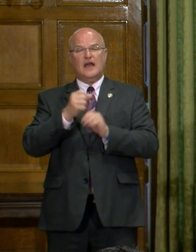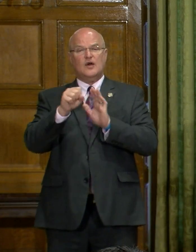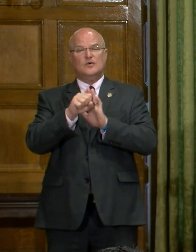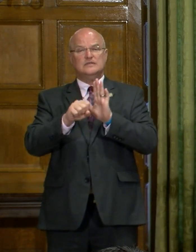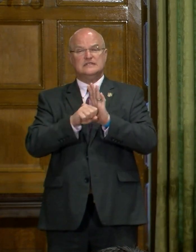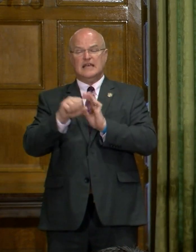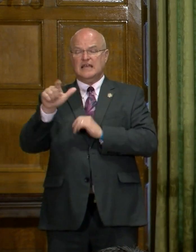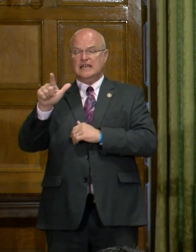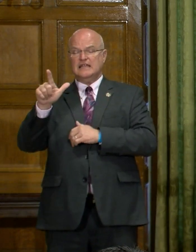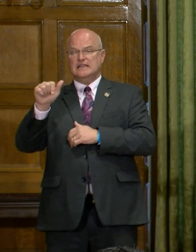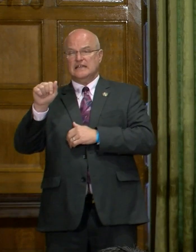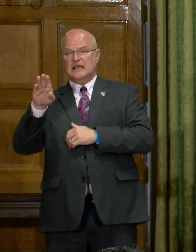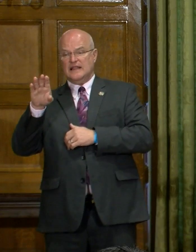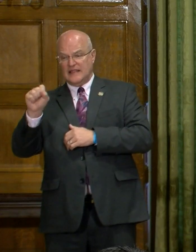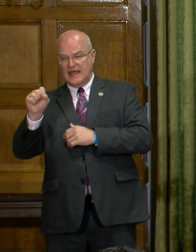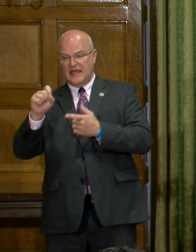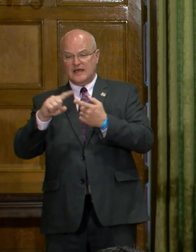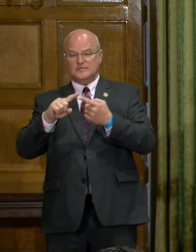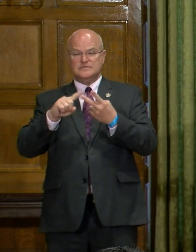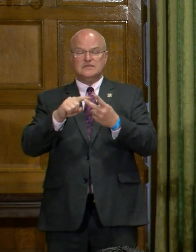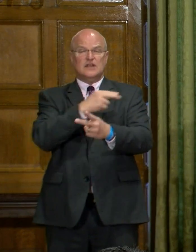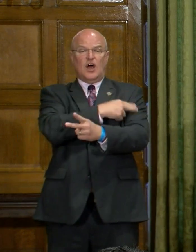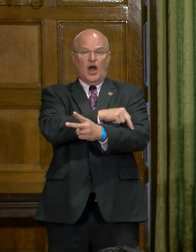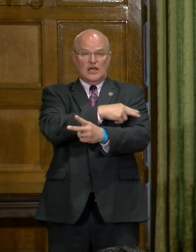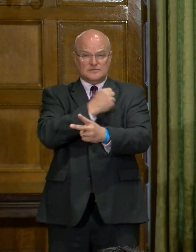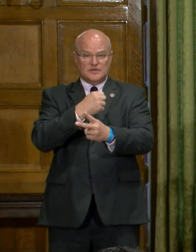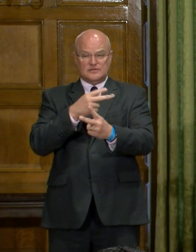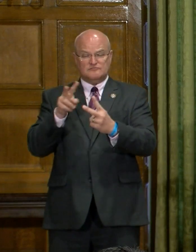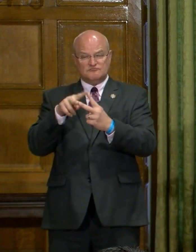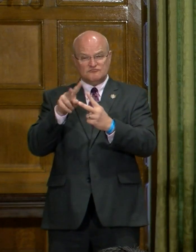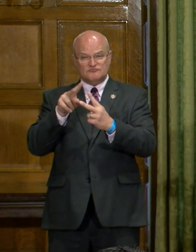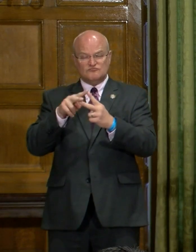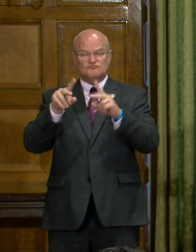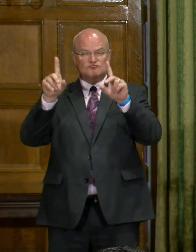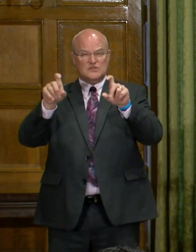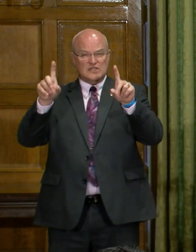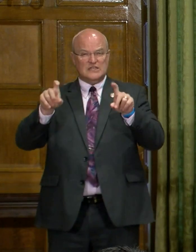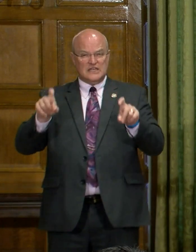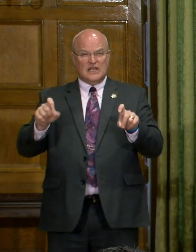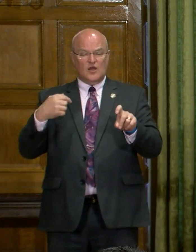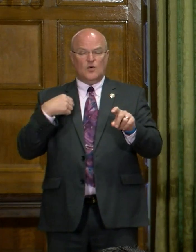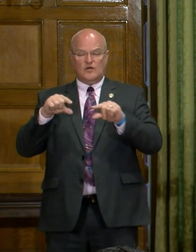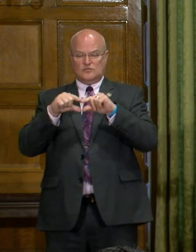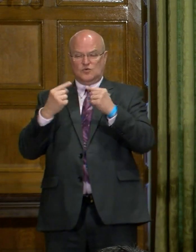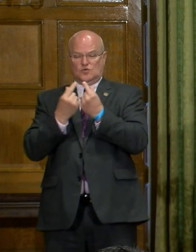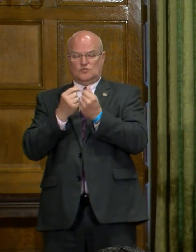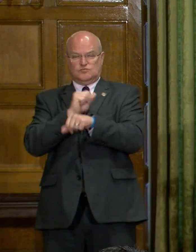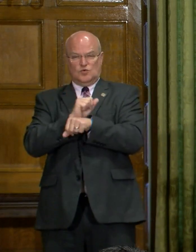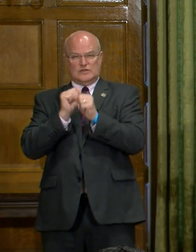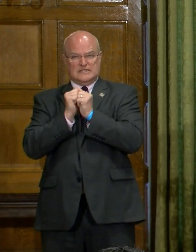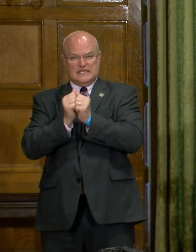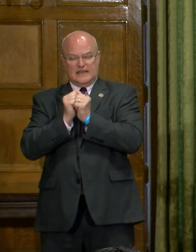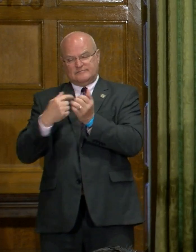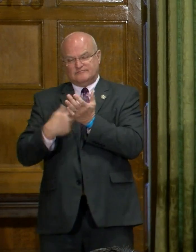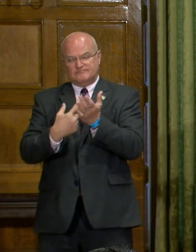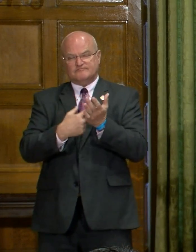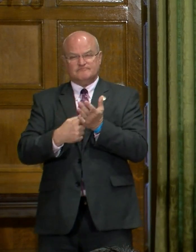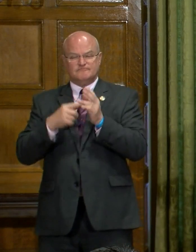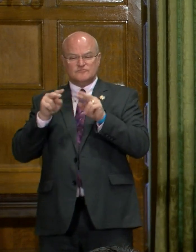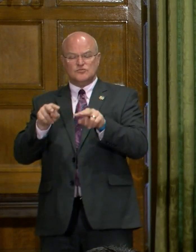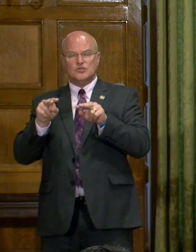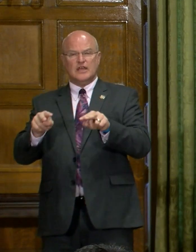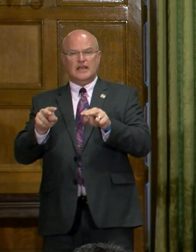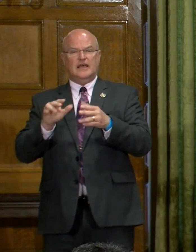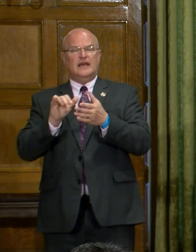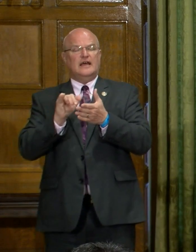state labs and hospitals who are currently doing testing. We're going to have a working group with them tomorrow to look